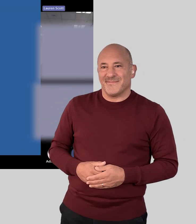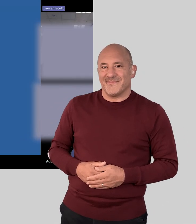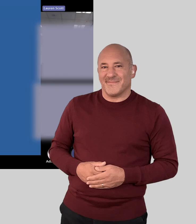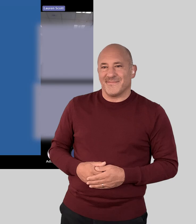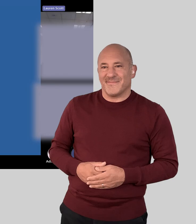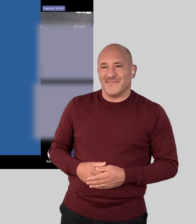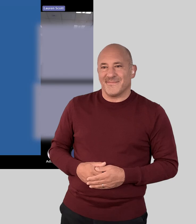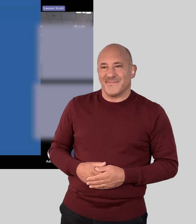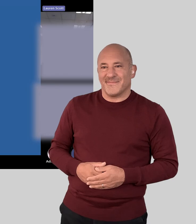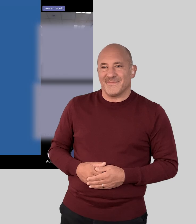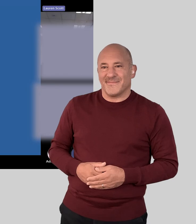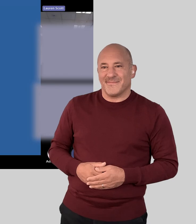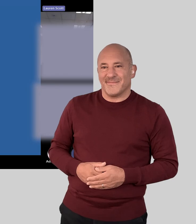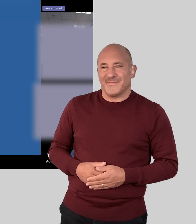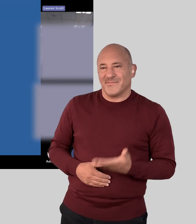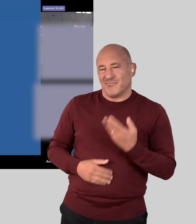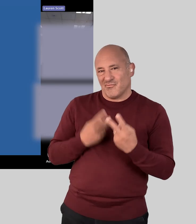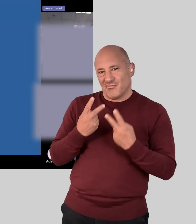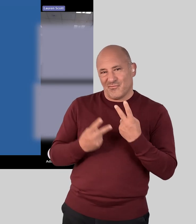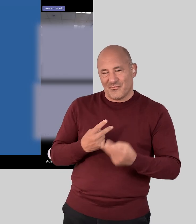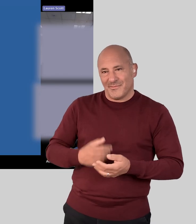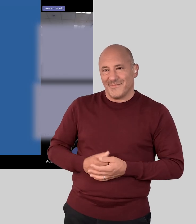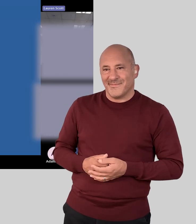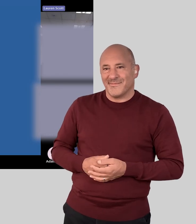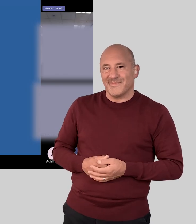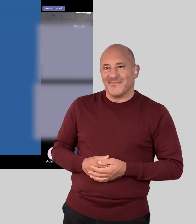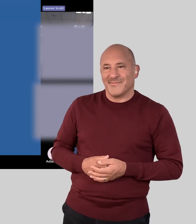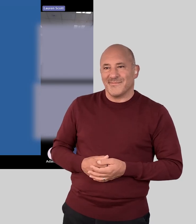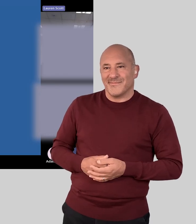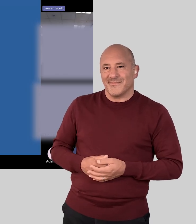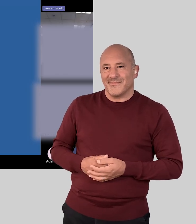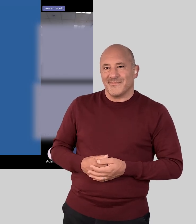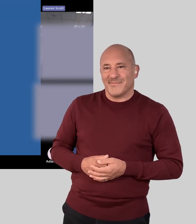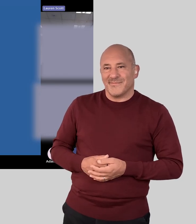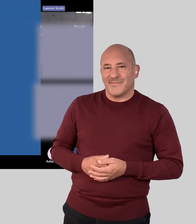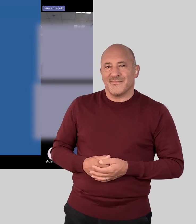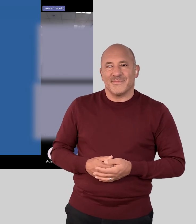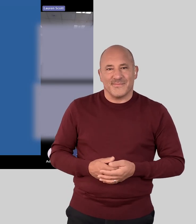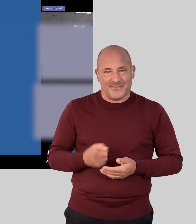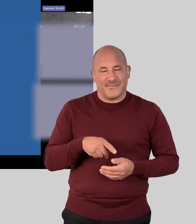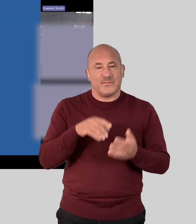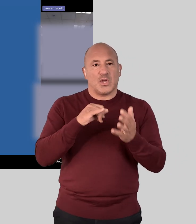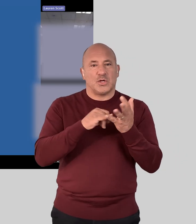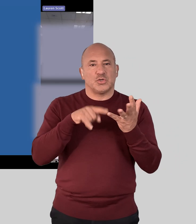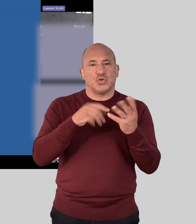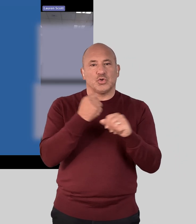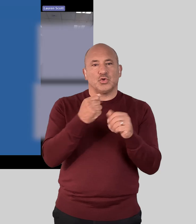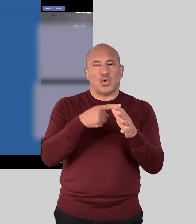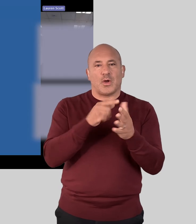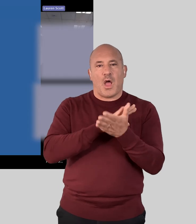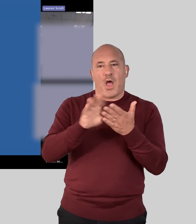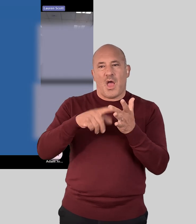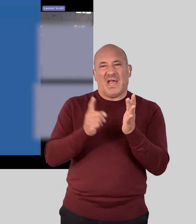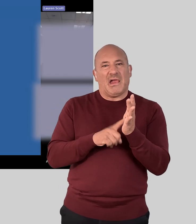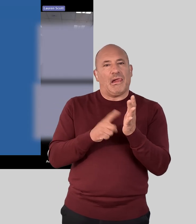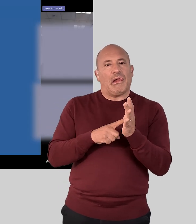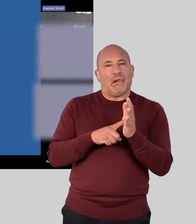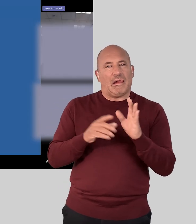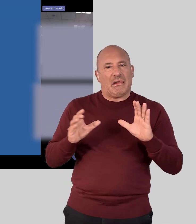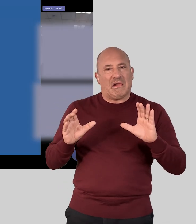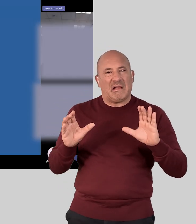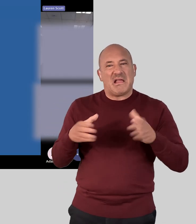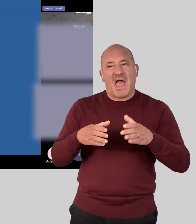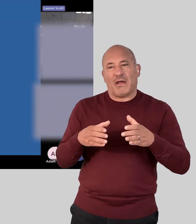Now what you hear is not a test, I'm rapping to the beat. And me, the groove, and my friends are gonna try to move your